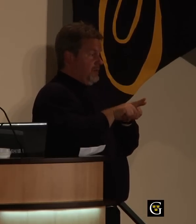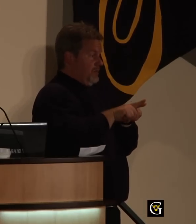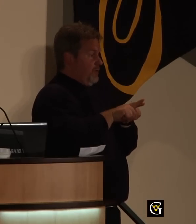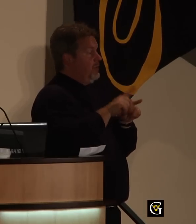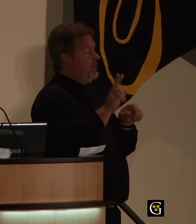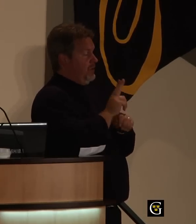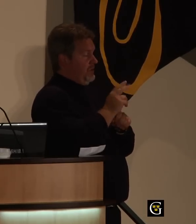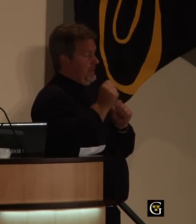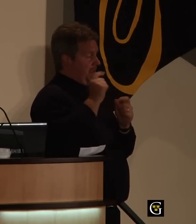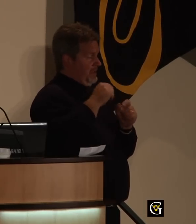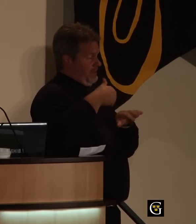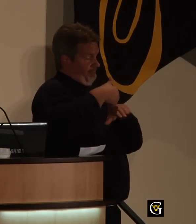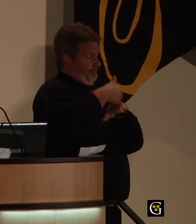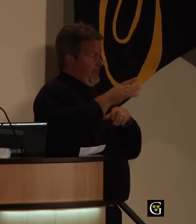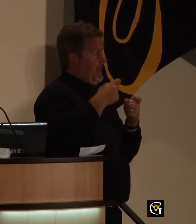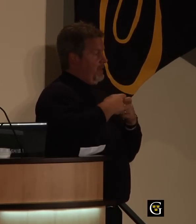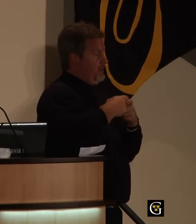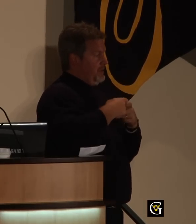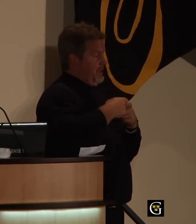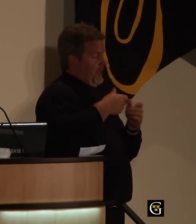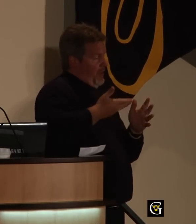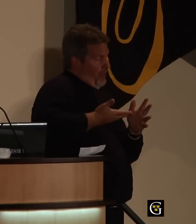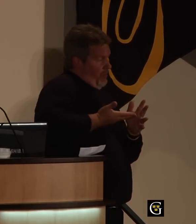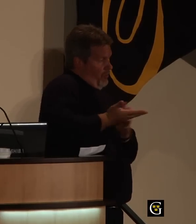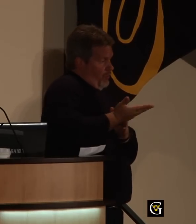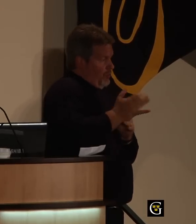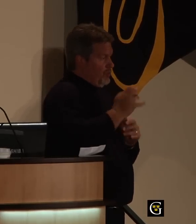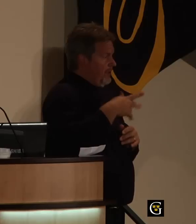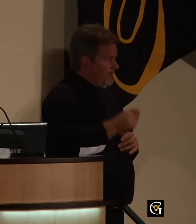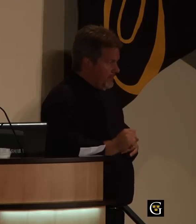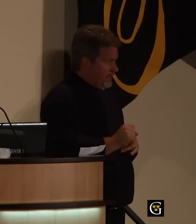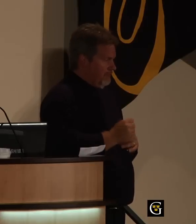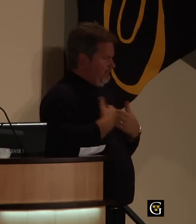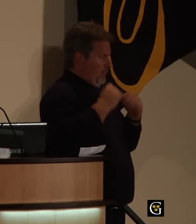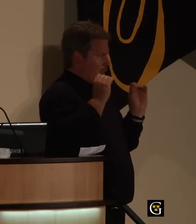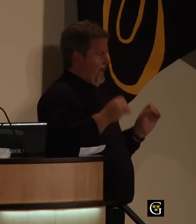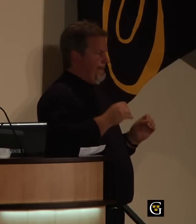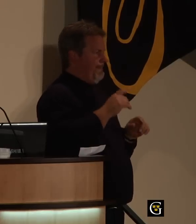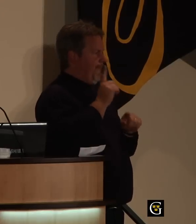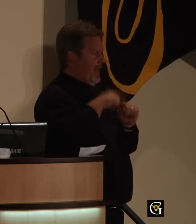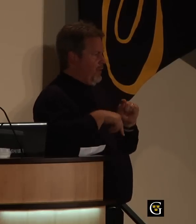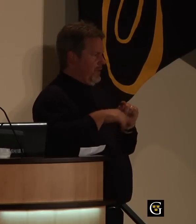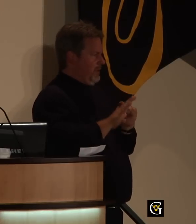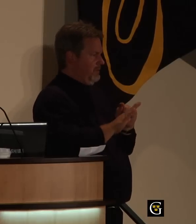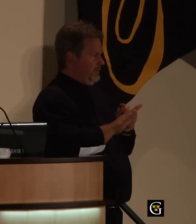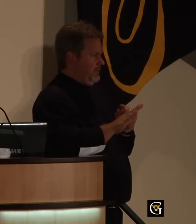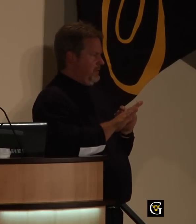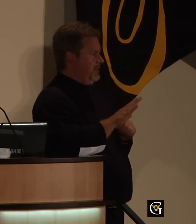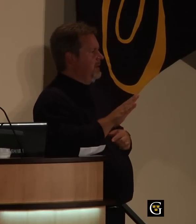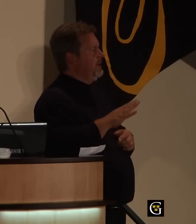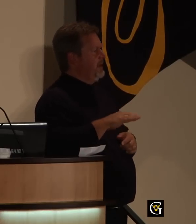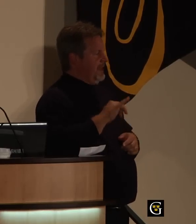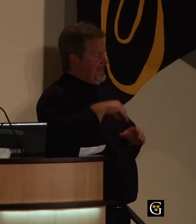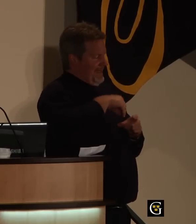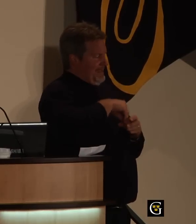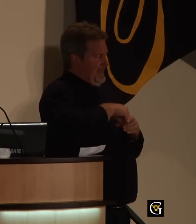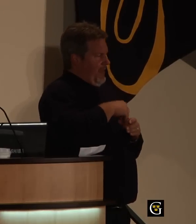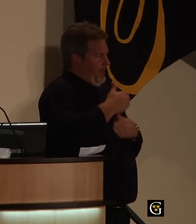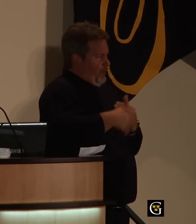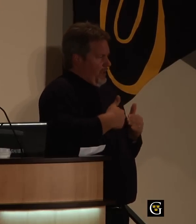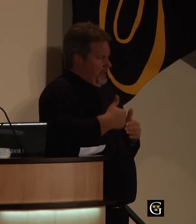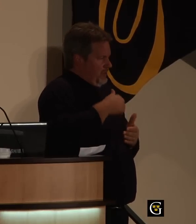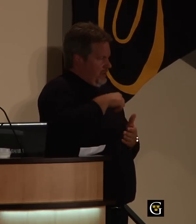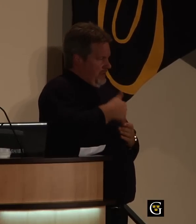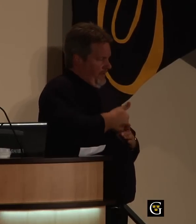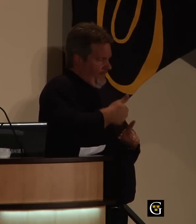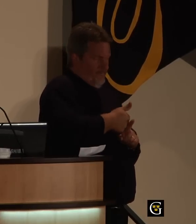electricity to run the chips and the electron array. So there's no battery inside the device. The batteries are the processor itself.